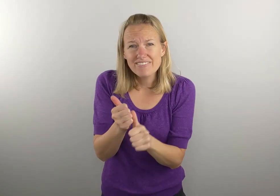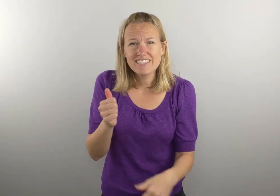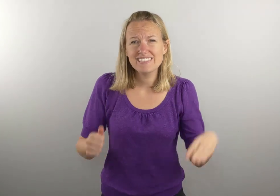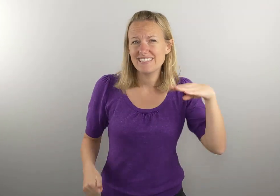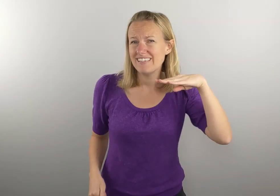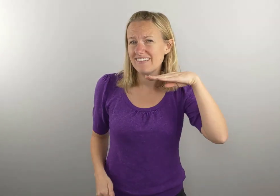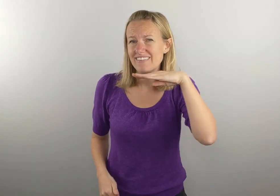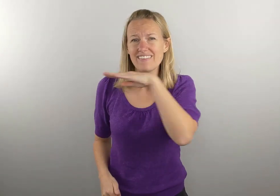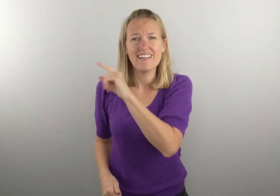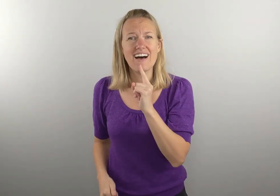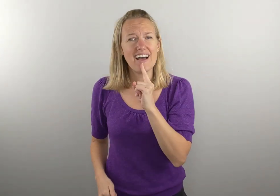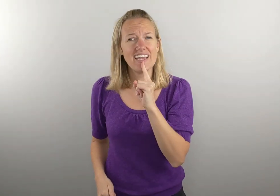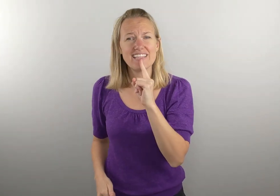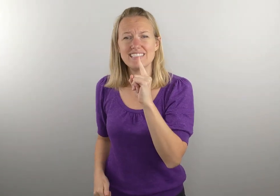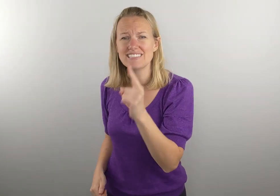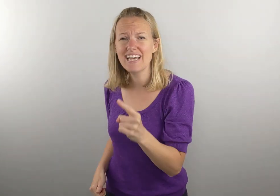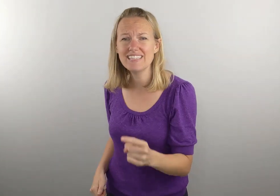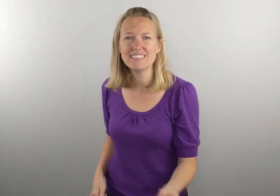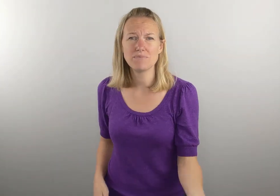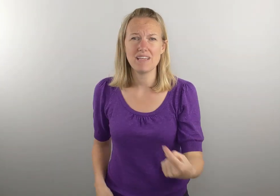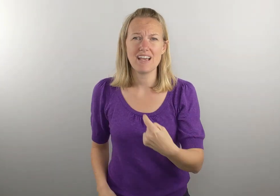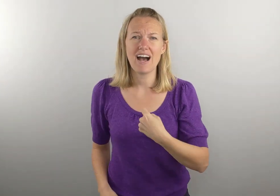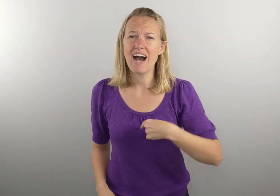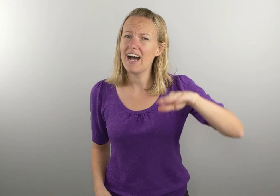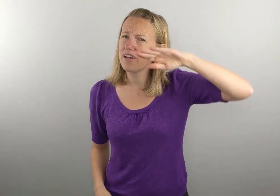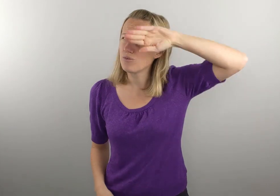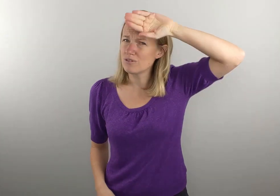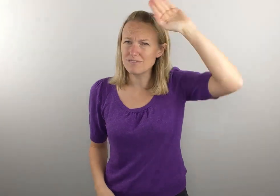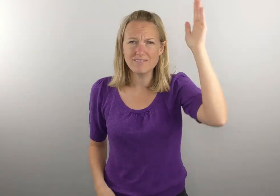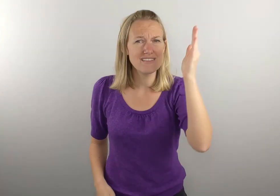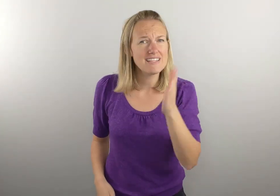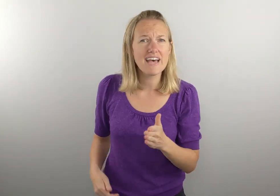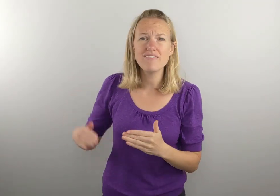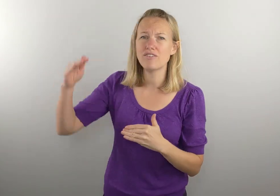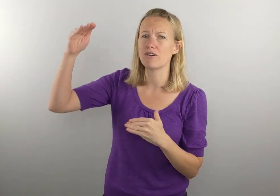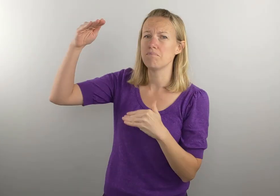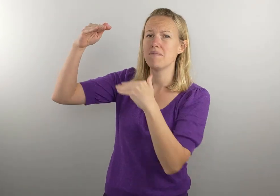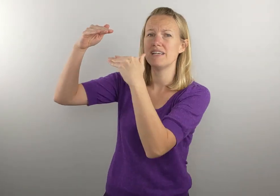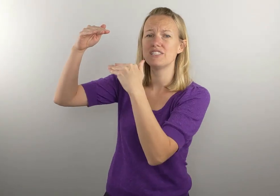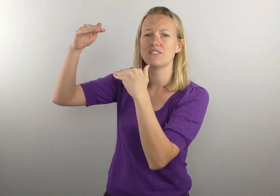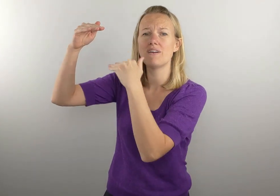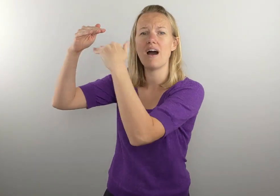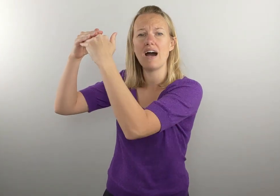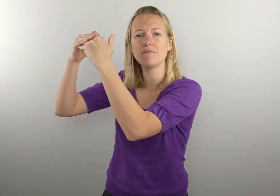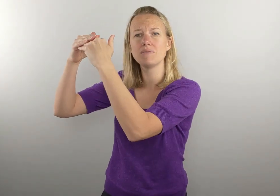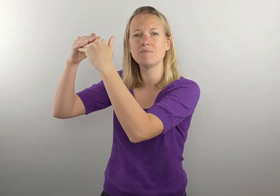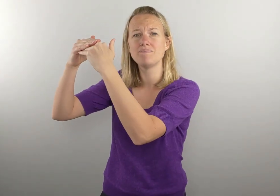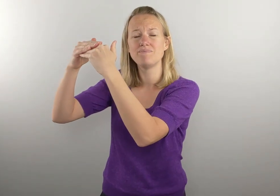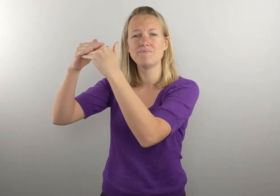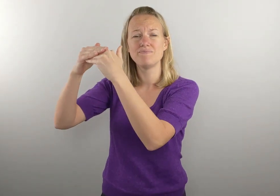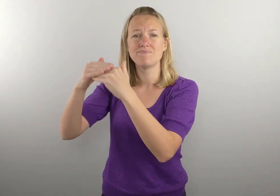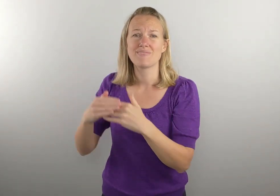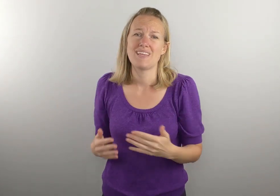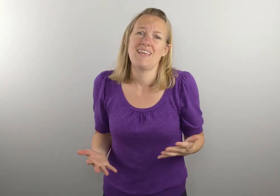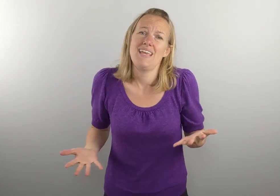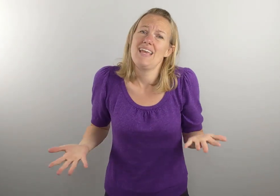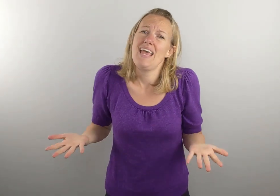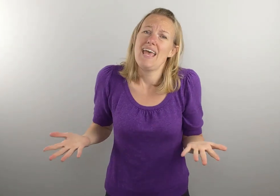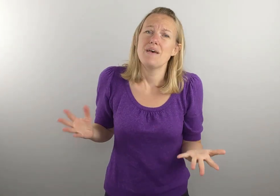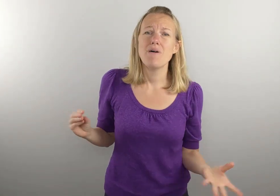Every single lie that tells me I will never measure up. Am